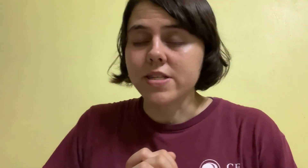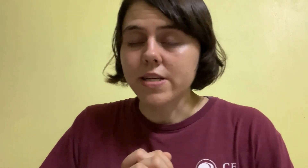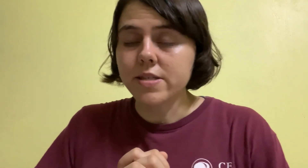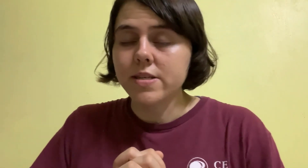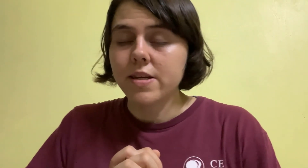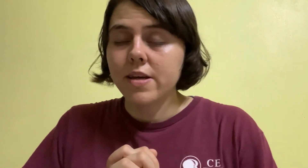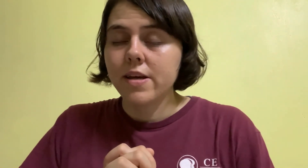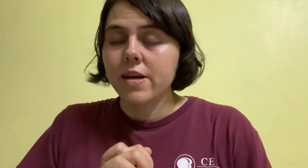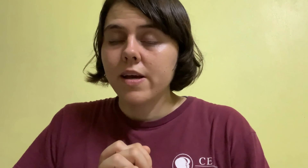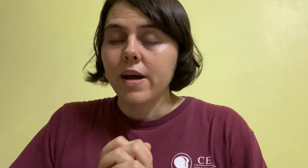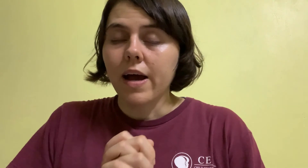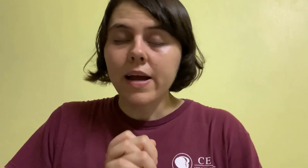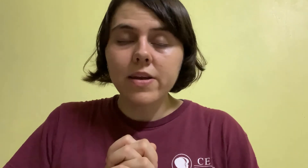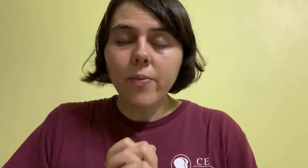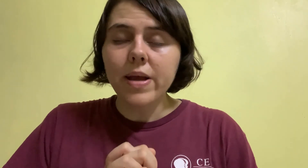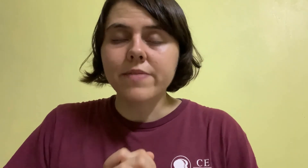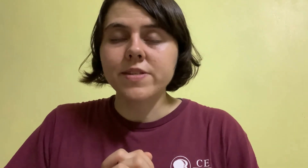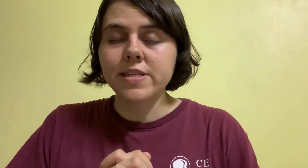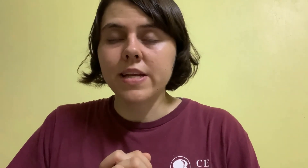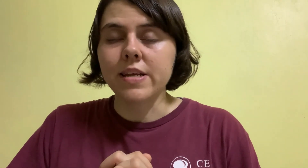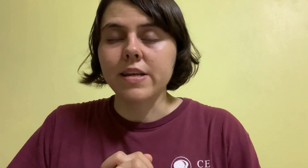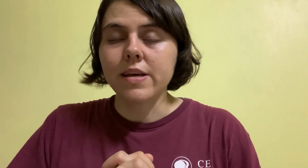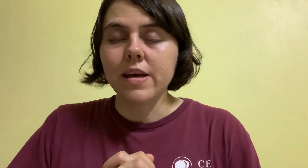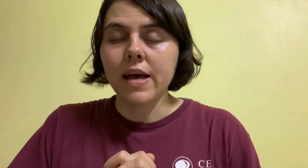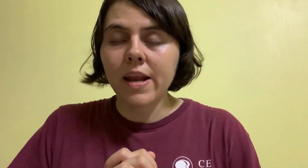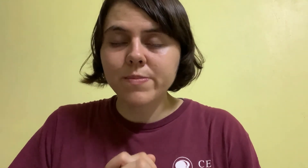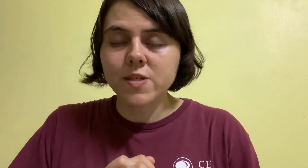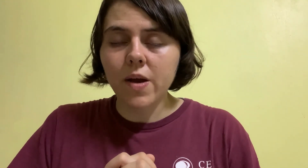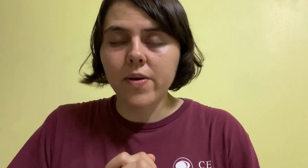Jesus, I know I have sinned, and I'm sorry.